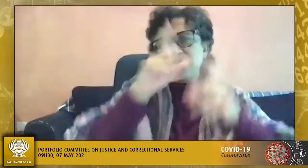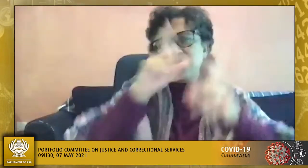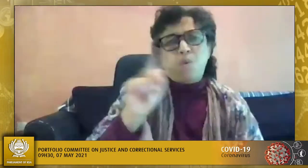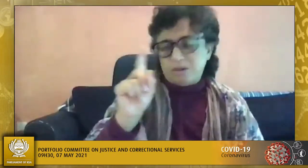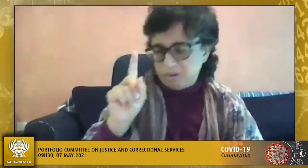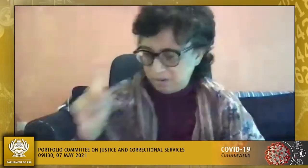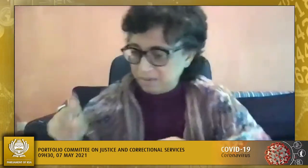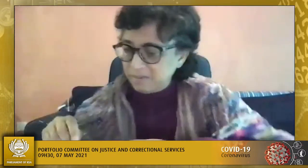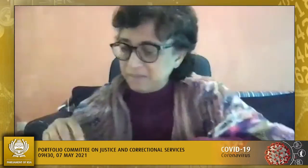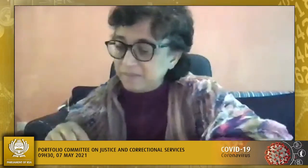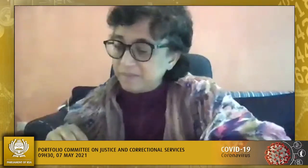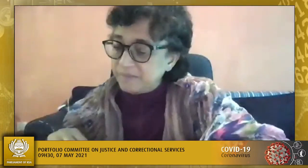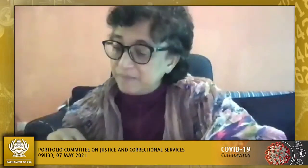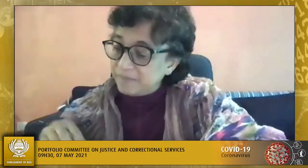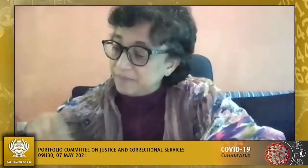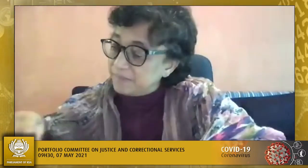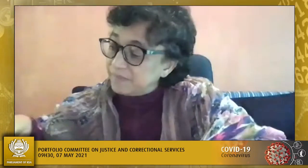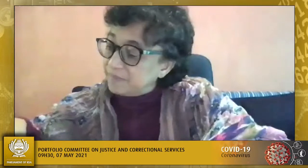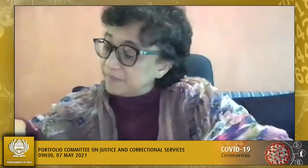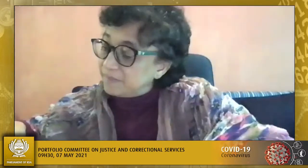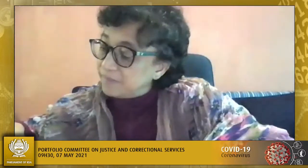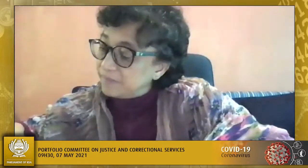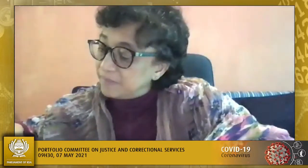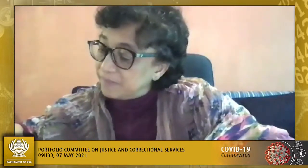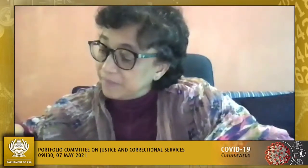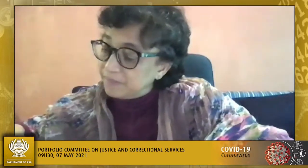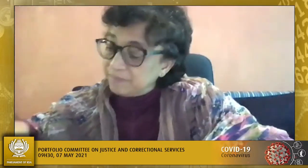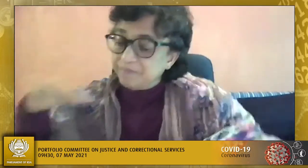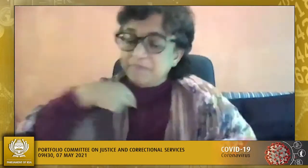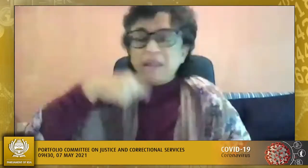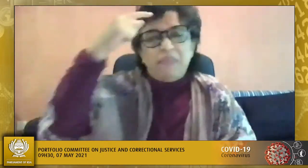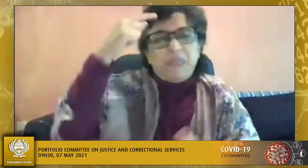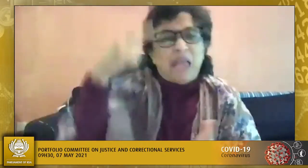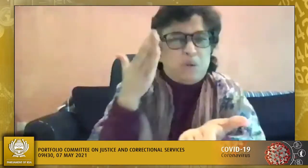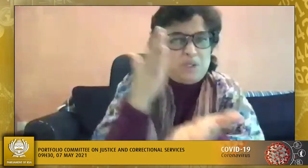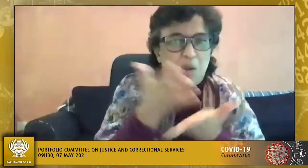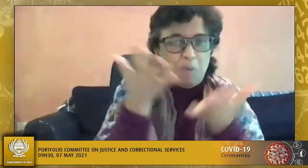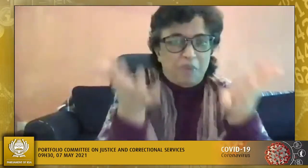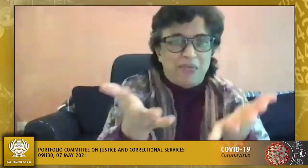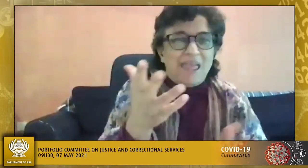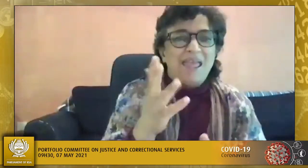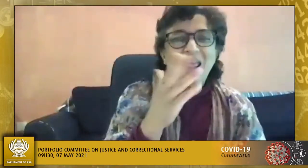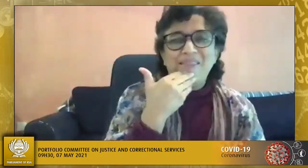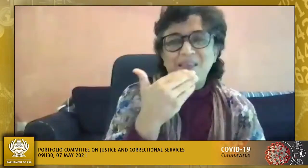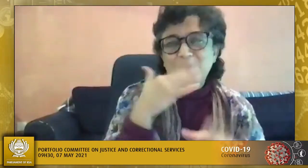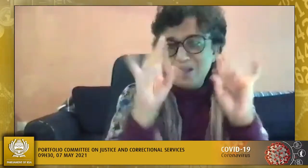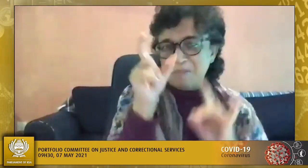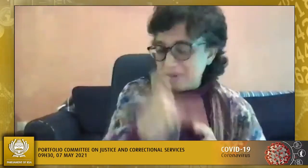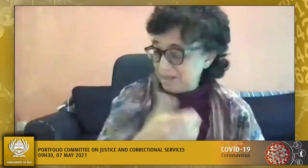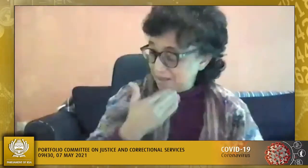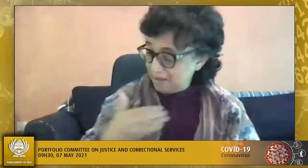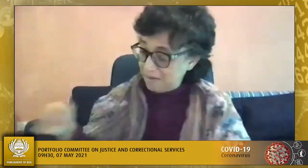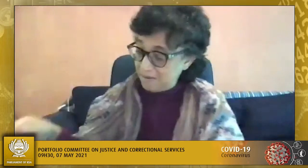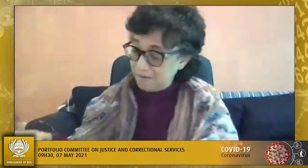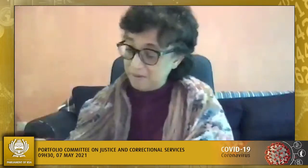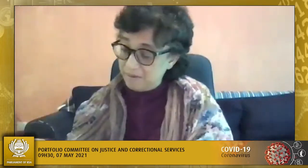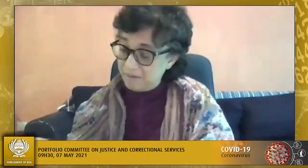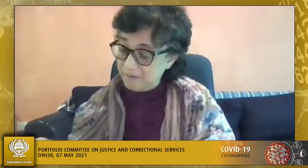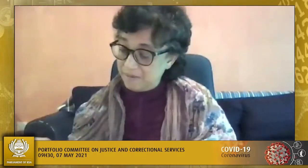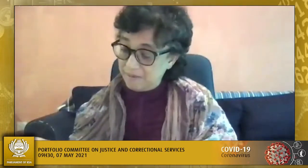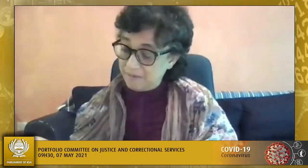um I don't believe I've seen anything so how is the department giving out that information and I will stop there